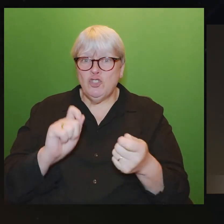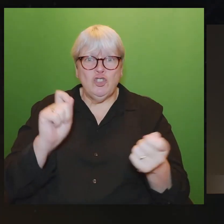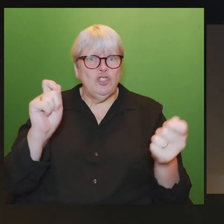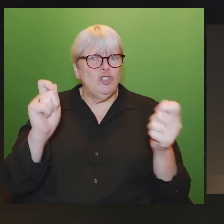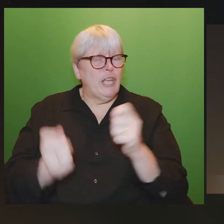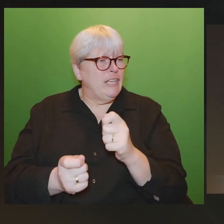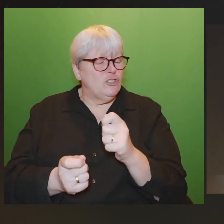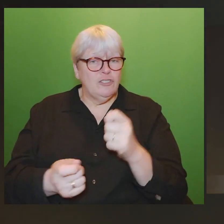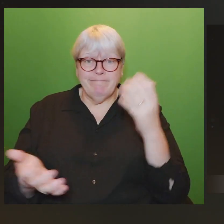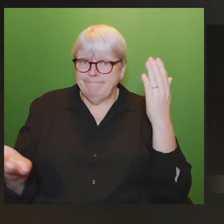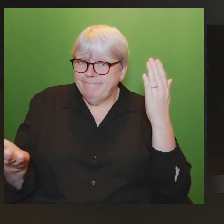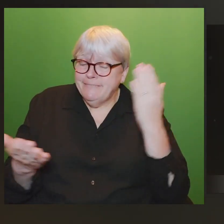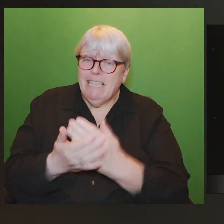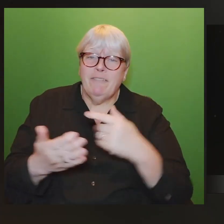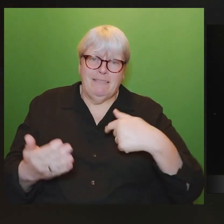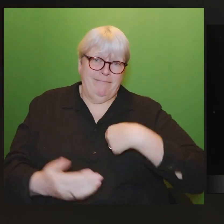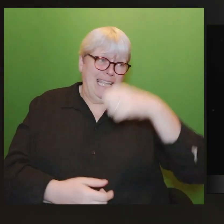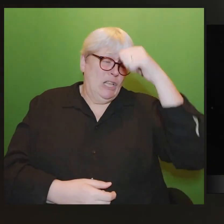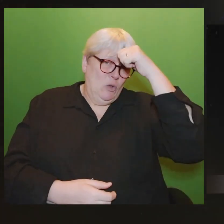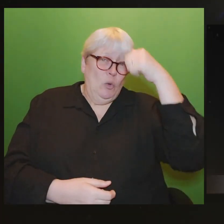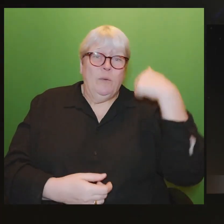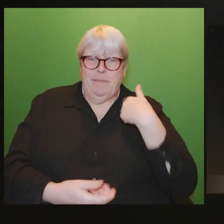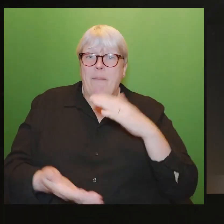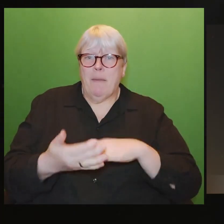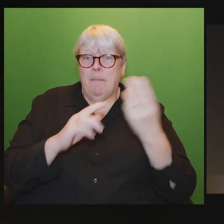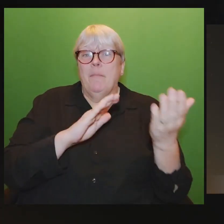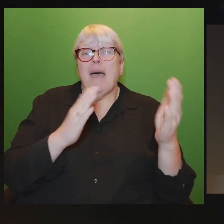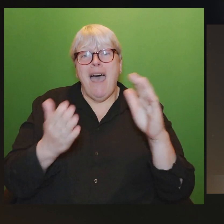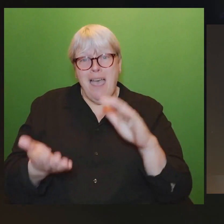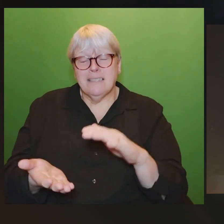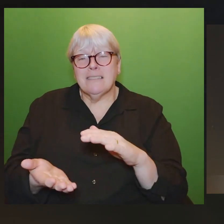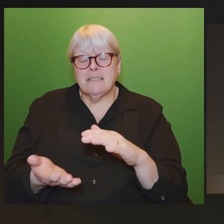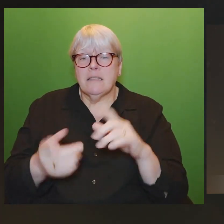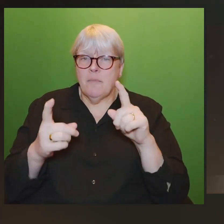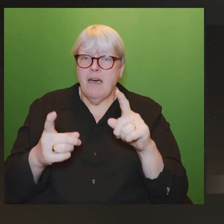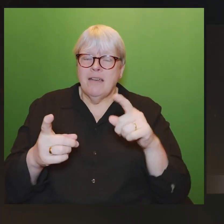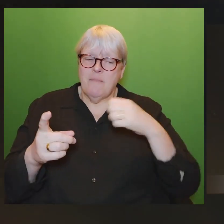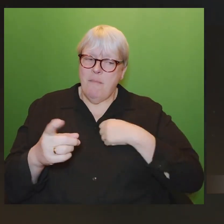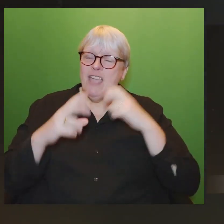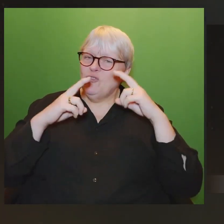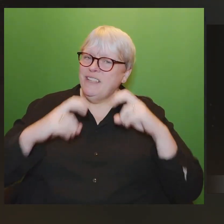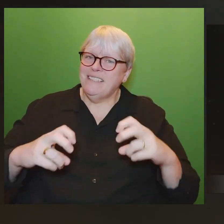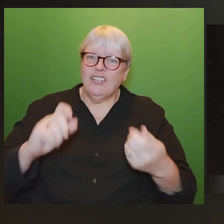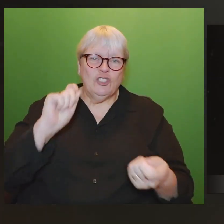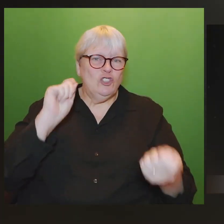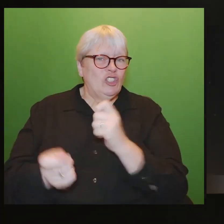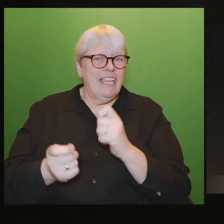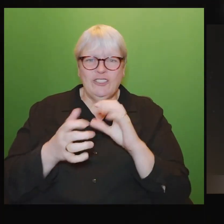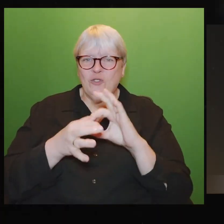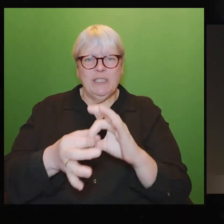it has changed my life. Restoration and rebuilding is always intentional, and I've been able to